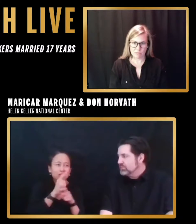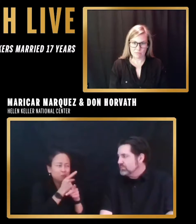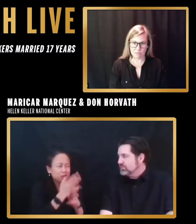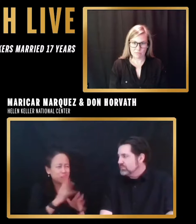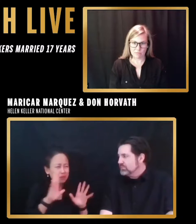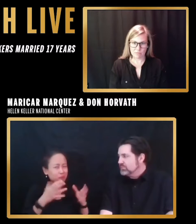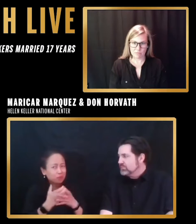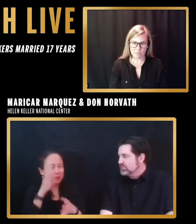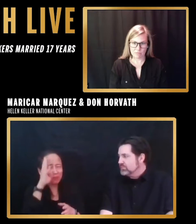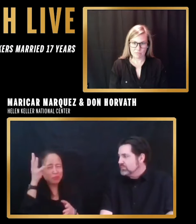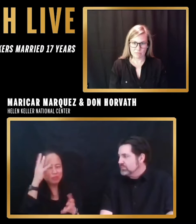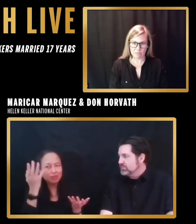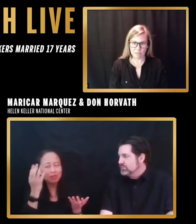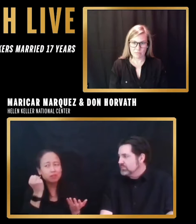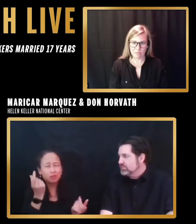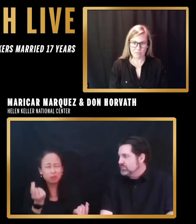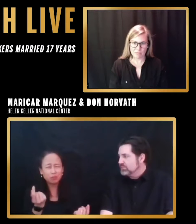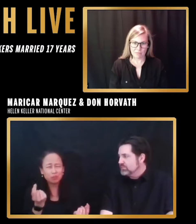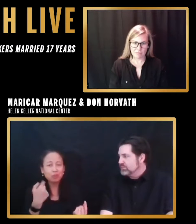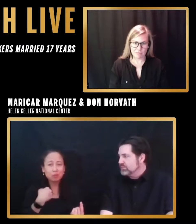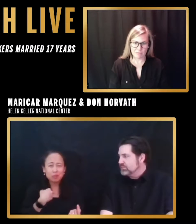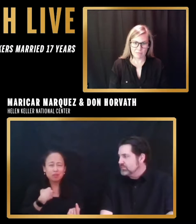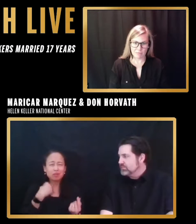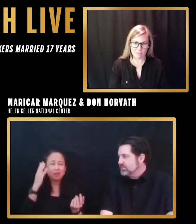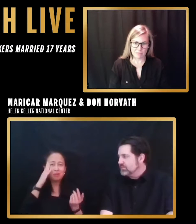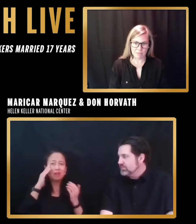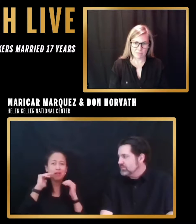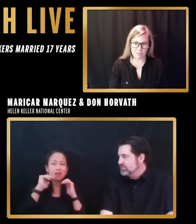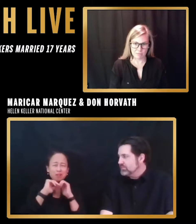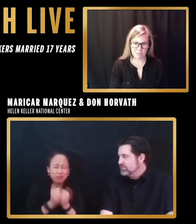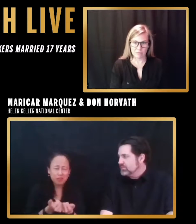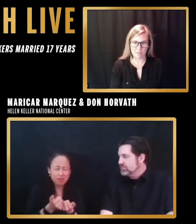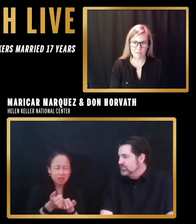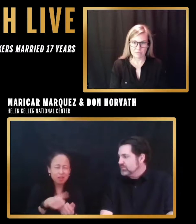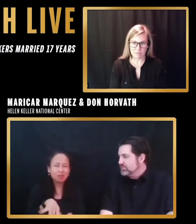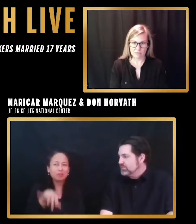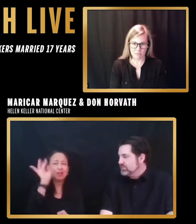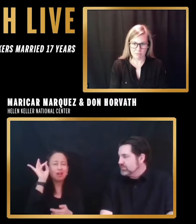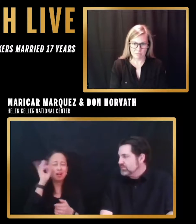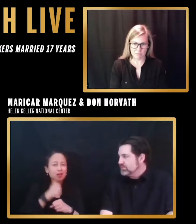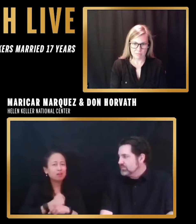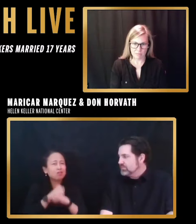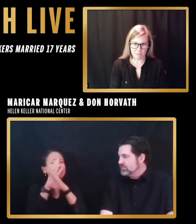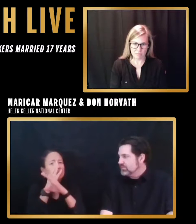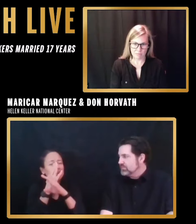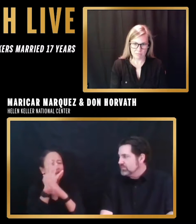easily navigable than others. So what I have been doing